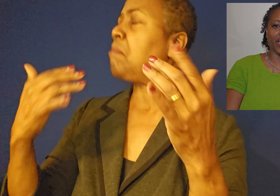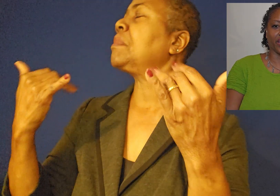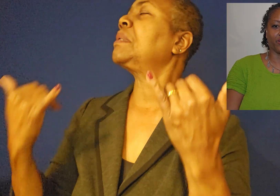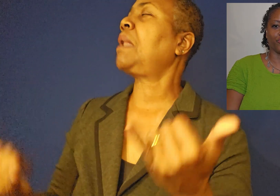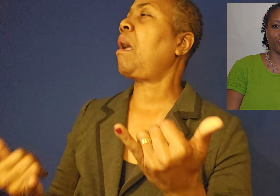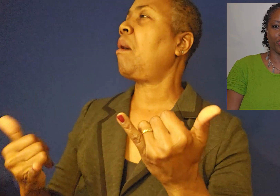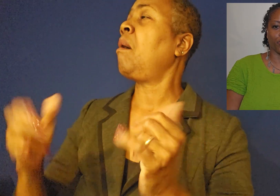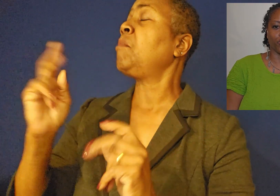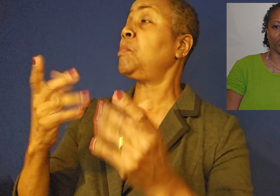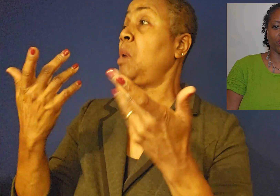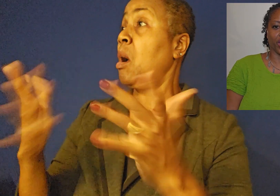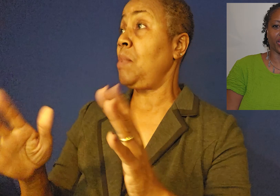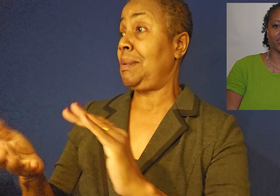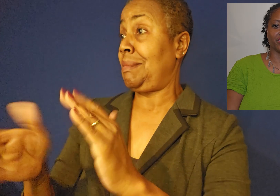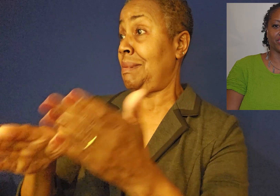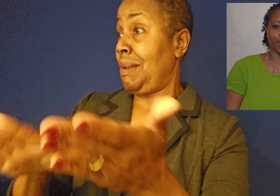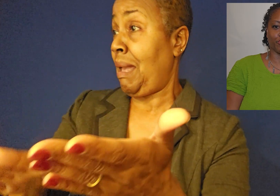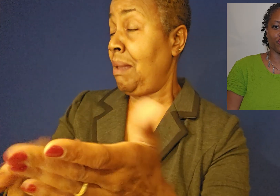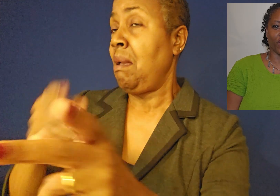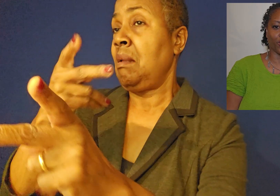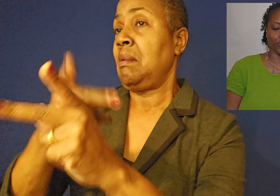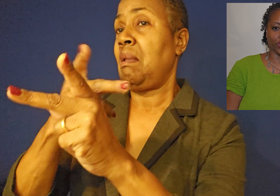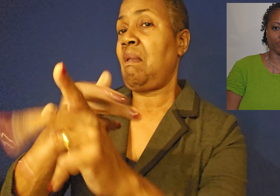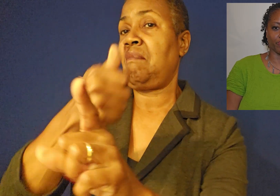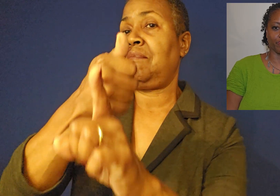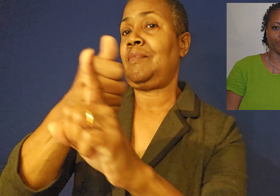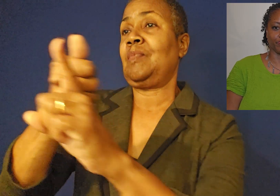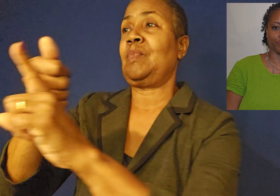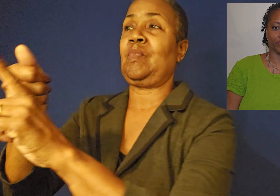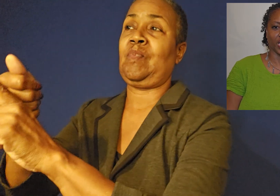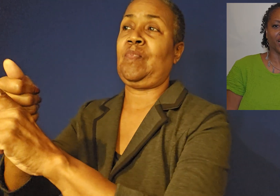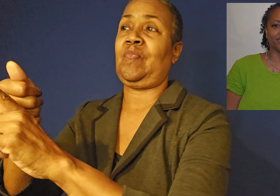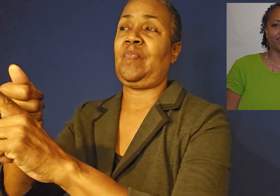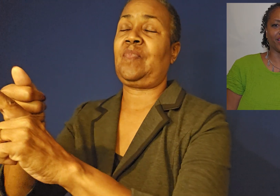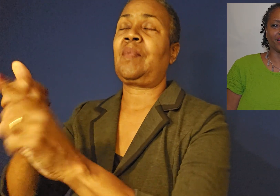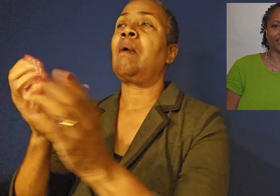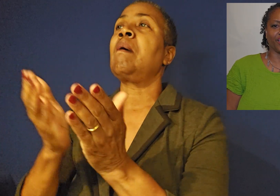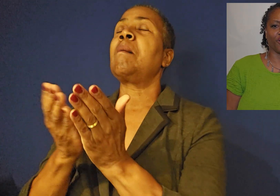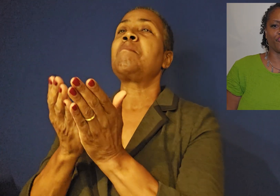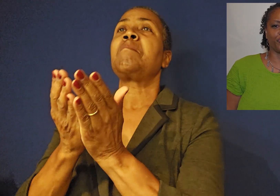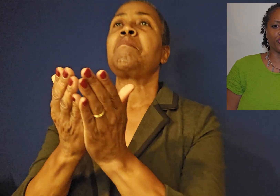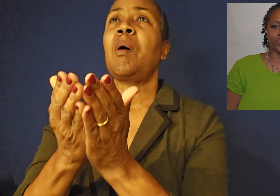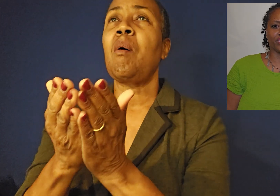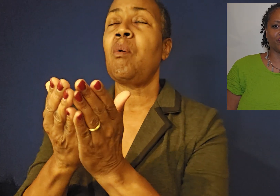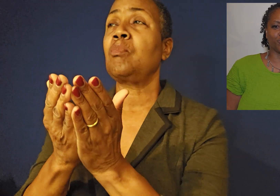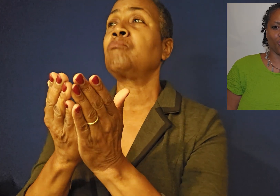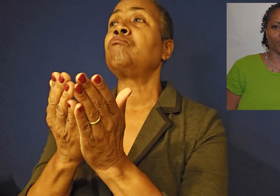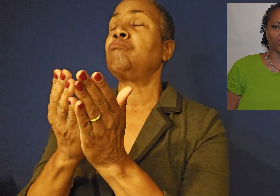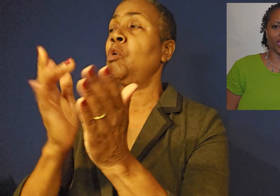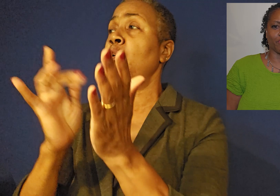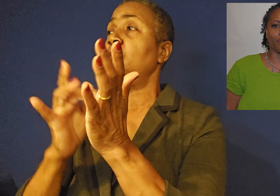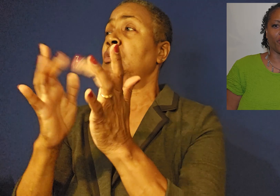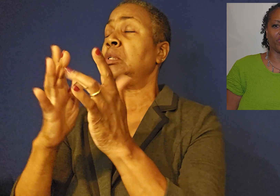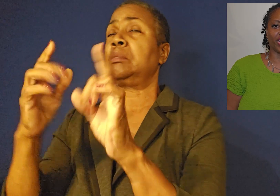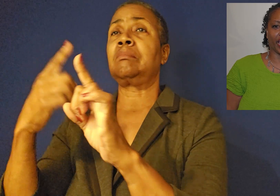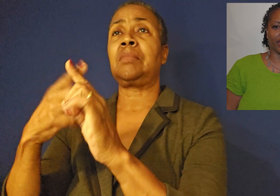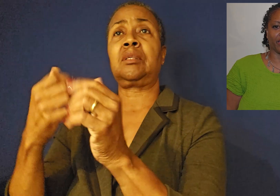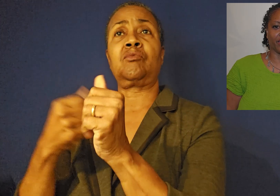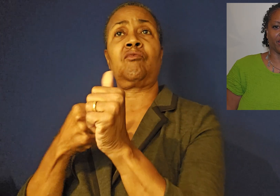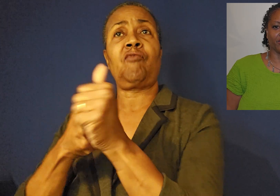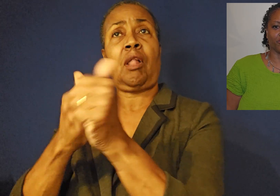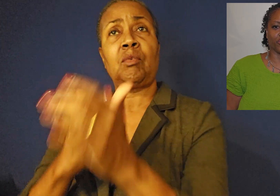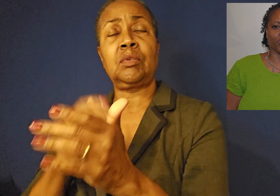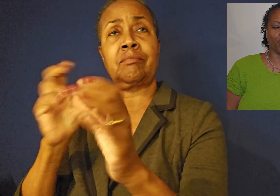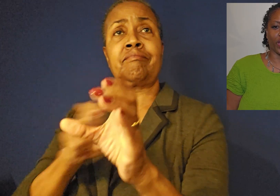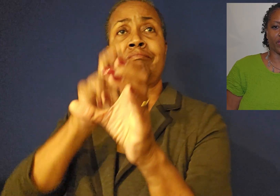Then he got into the boat and his disciples followed him. Suddenly, a furious storm came up on the